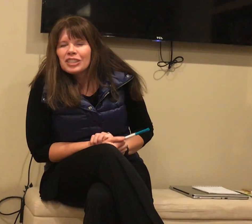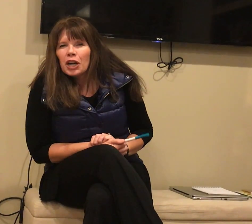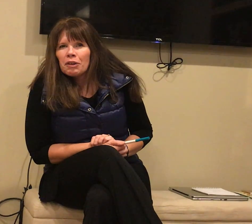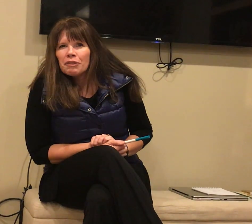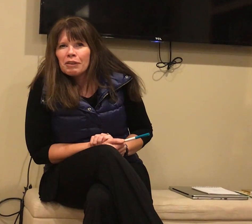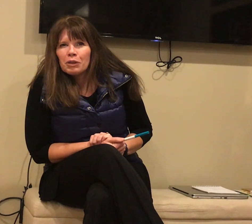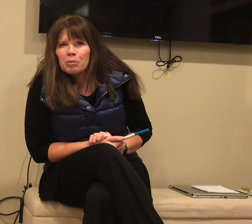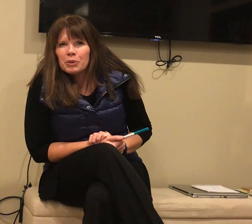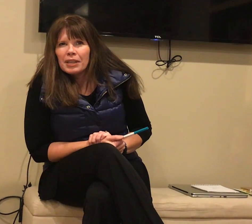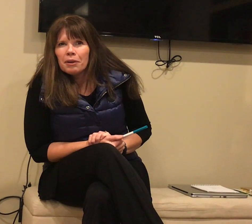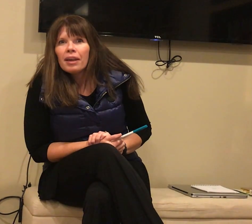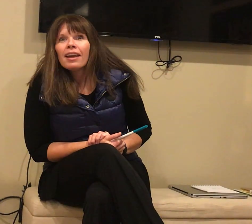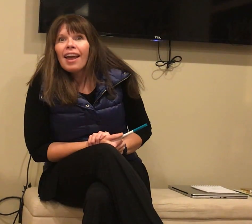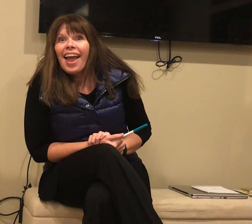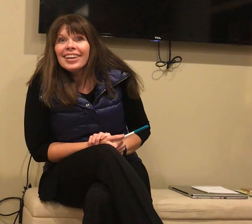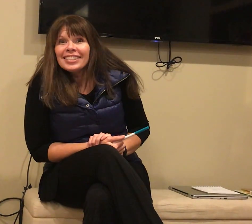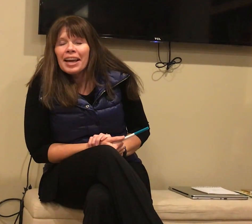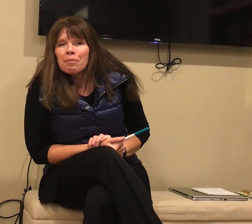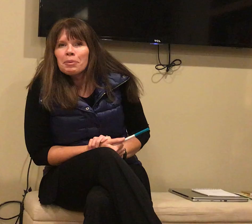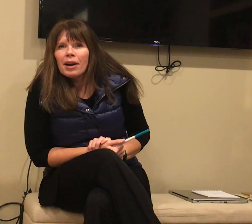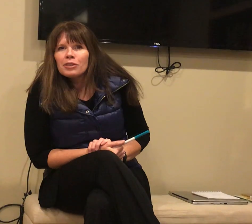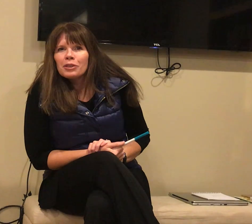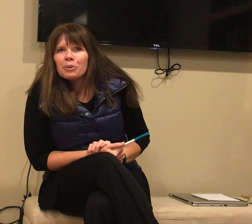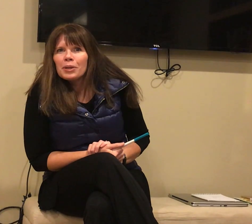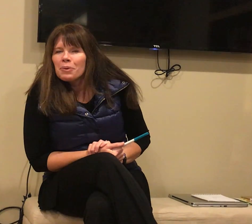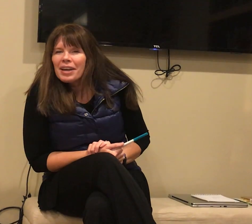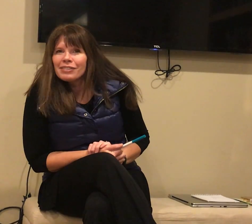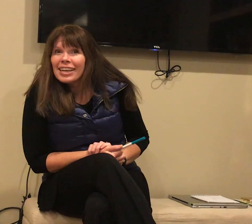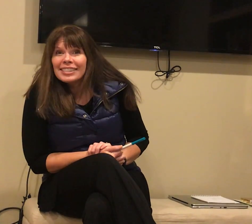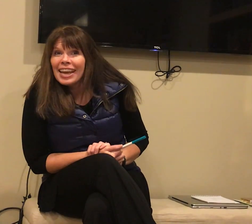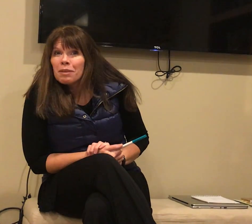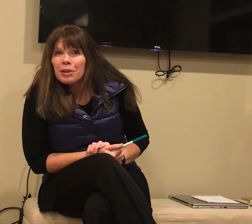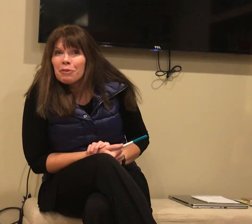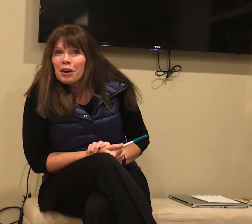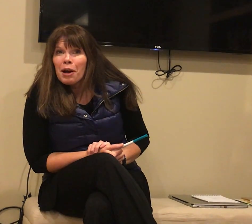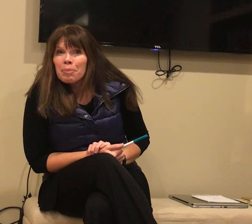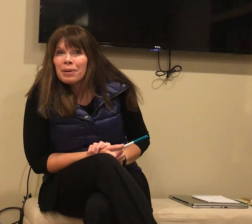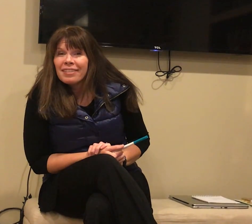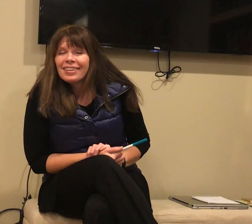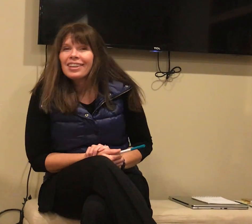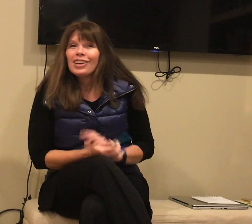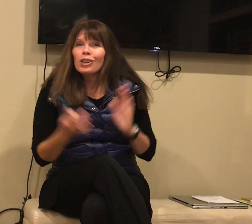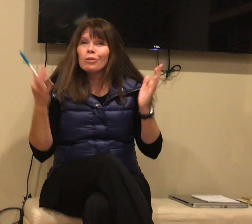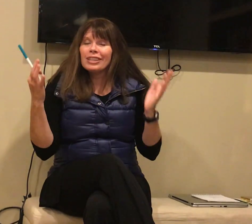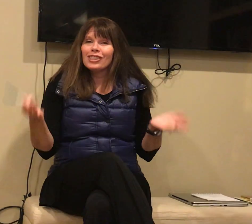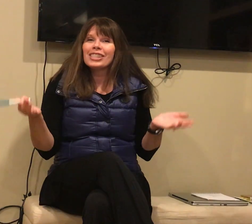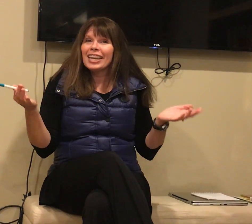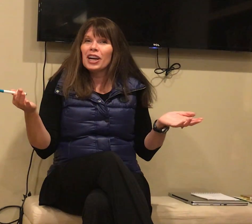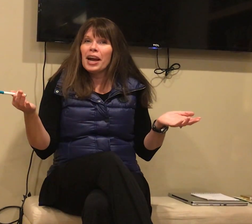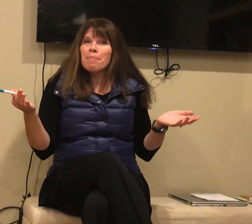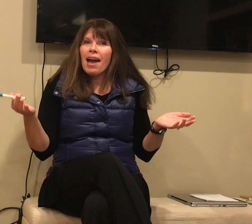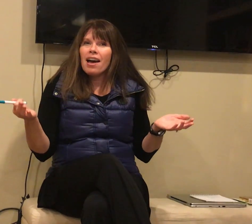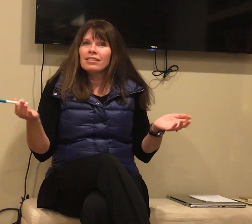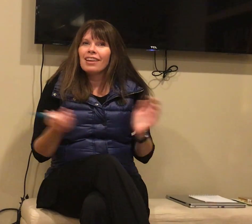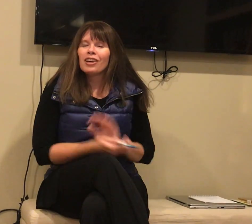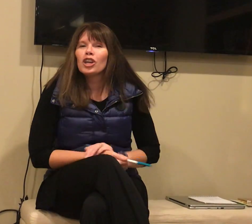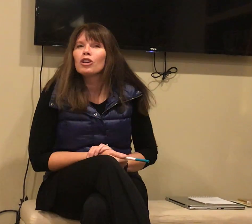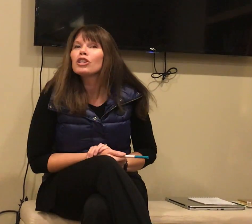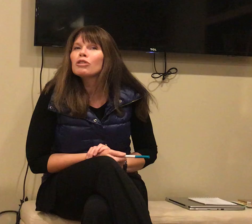our favorite music anytime we want to. We don't have to ask anybody for help. We can just get our iPads, go to